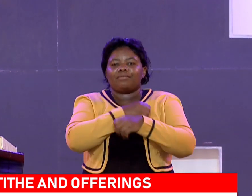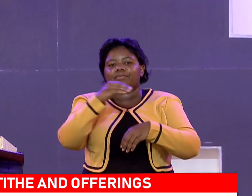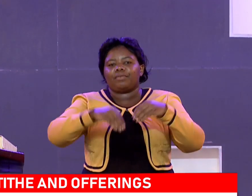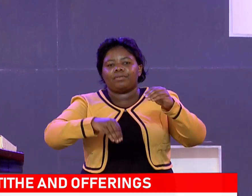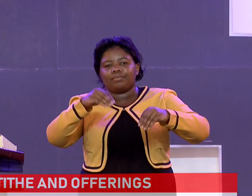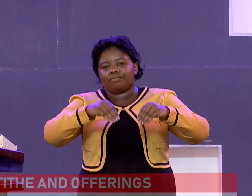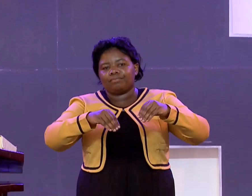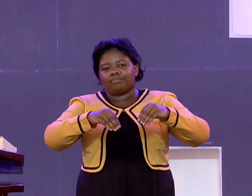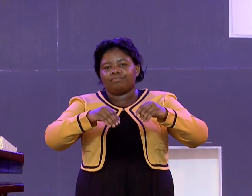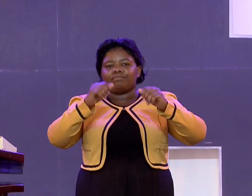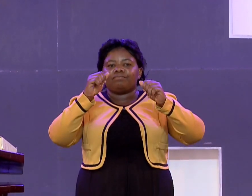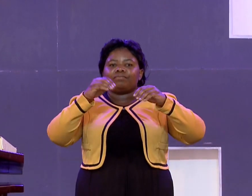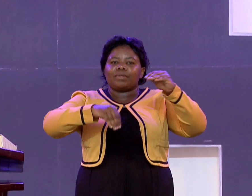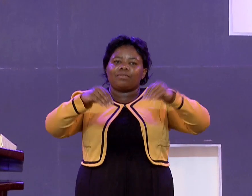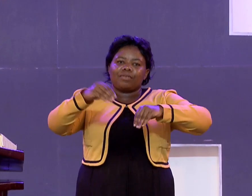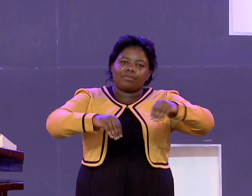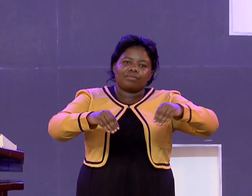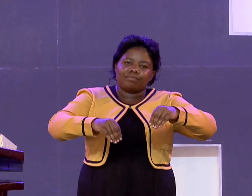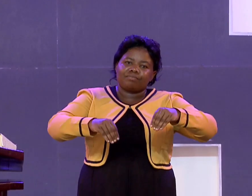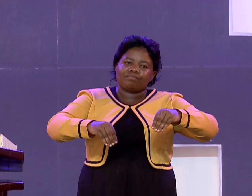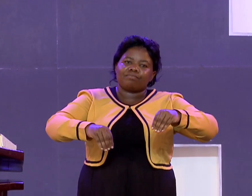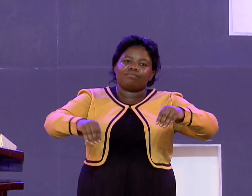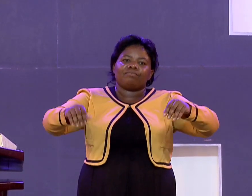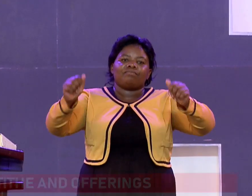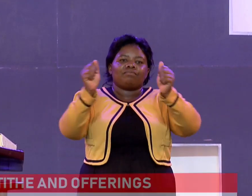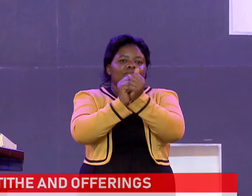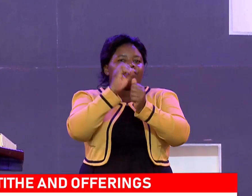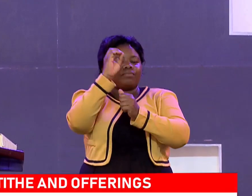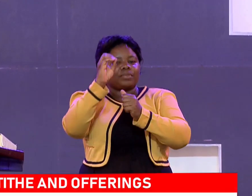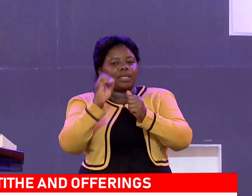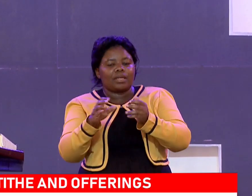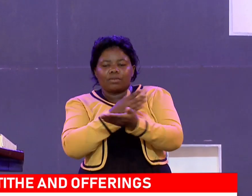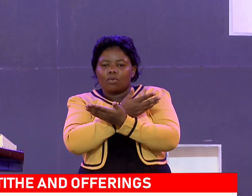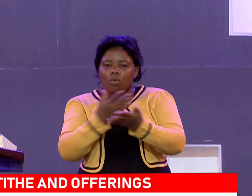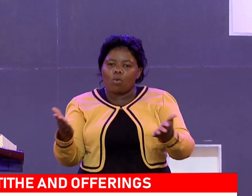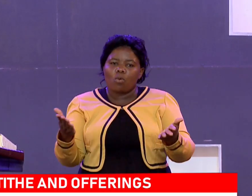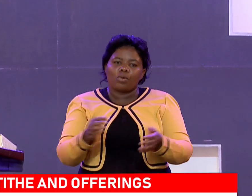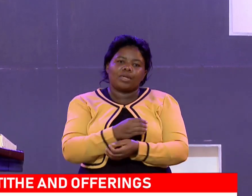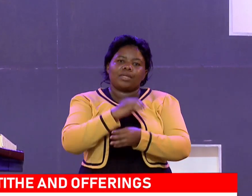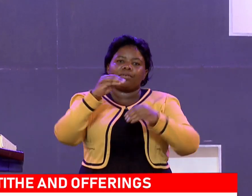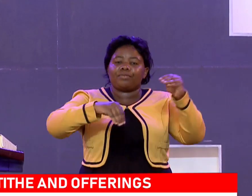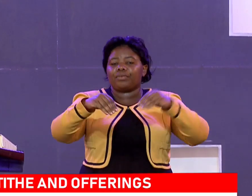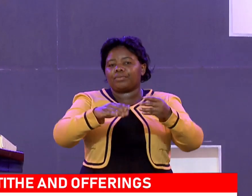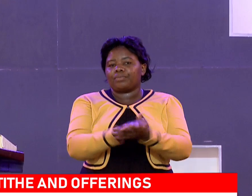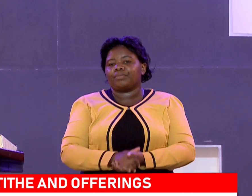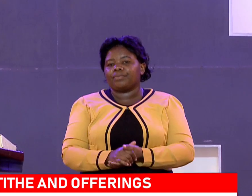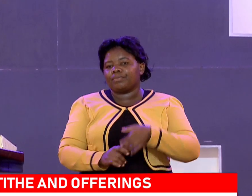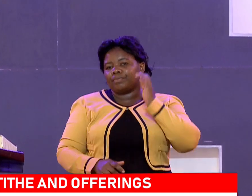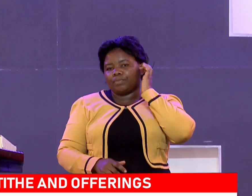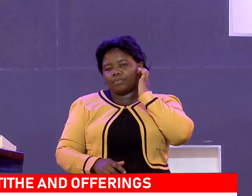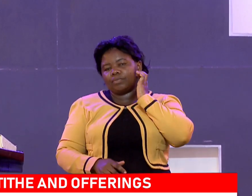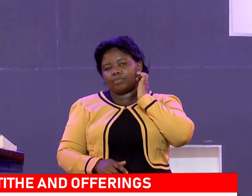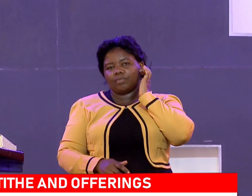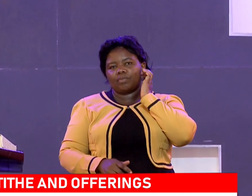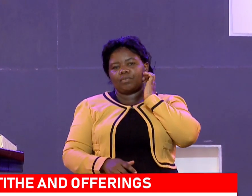your love offering, your offering, and any other kind of